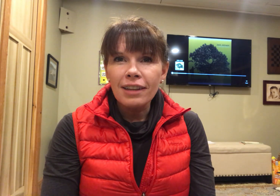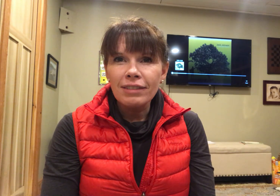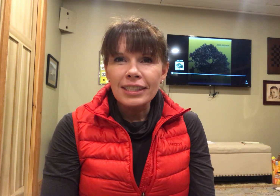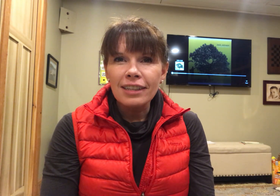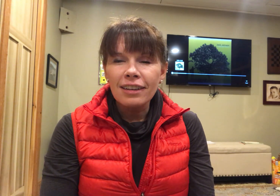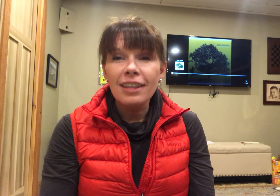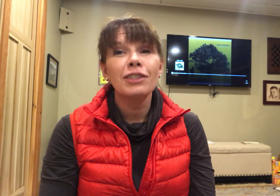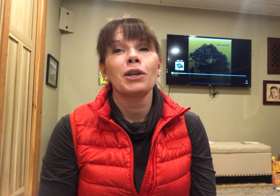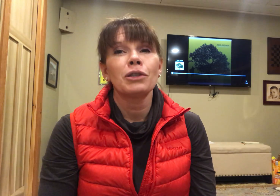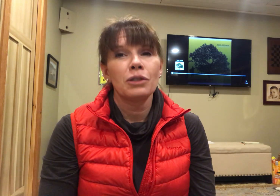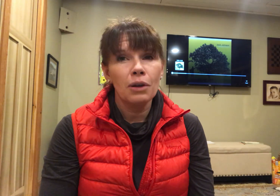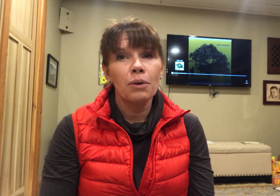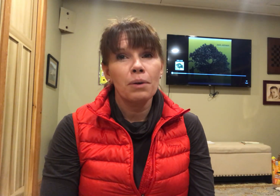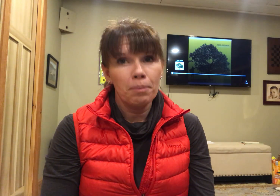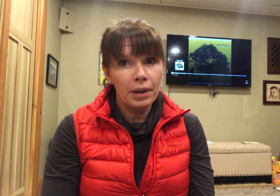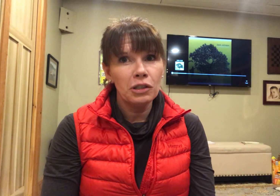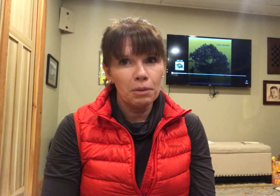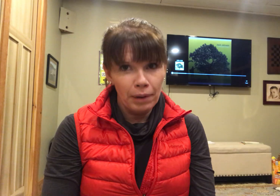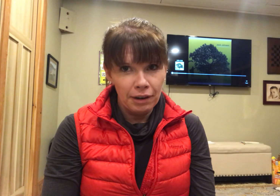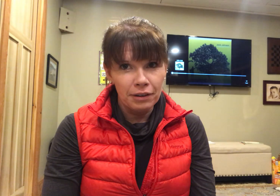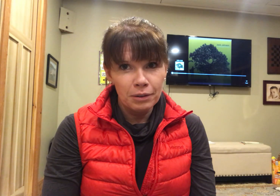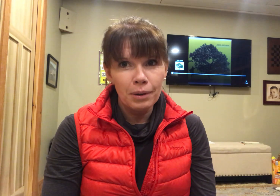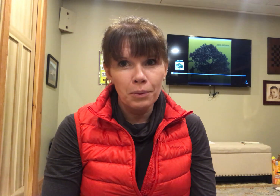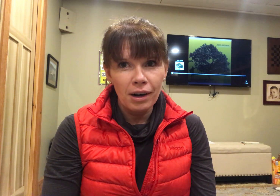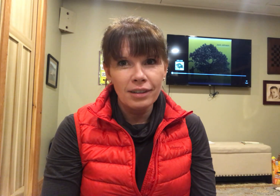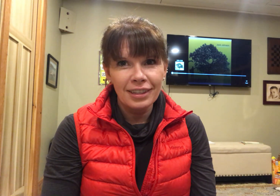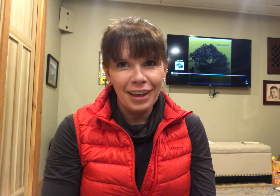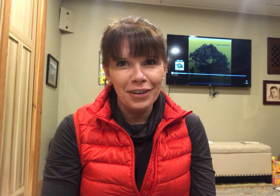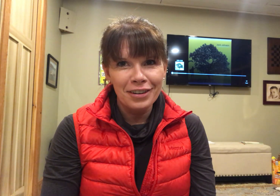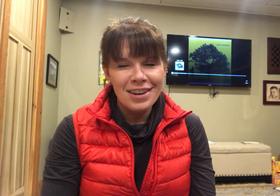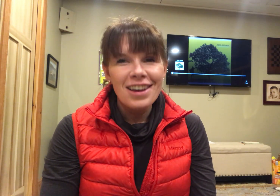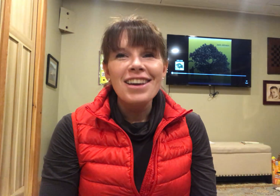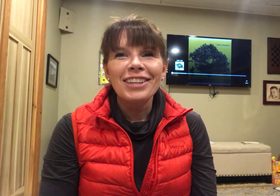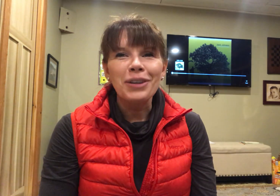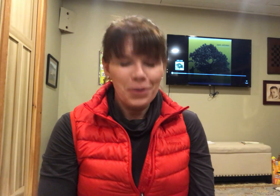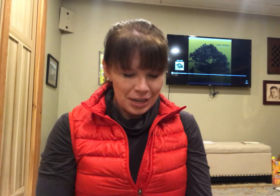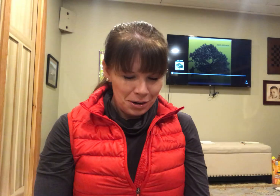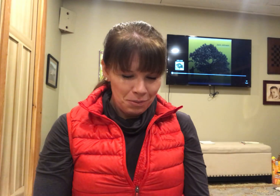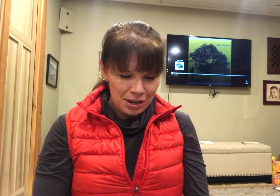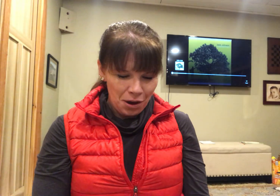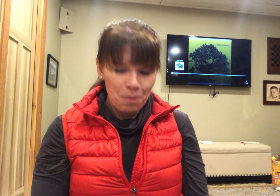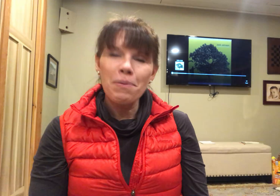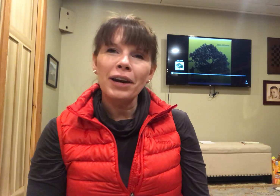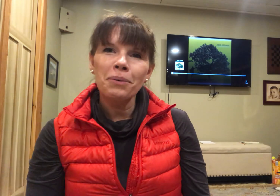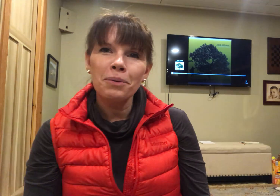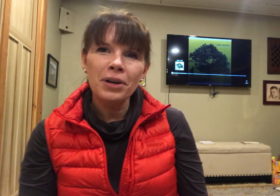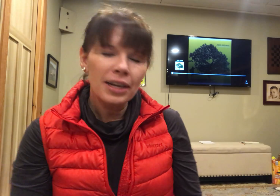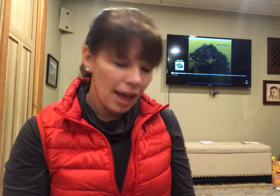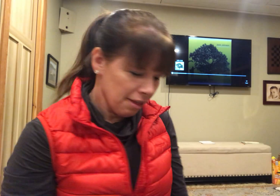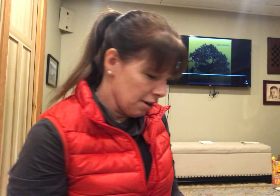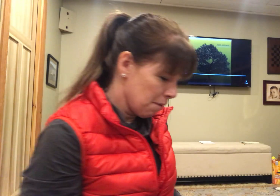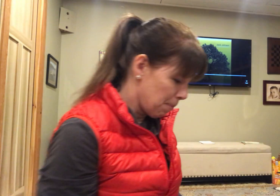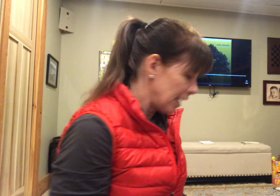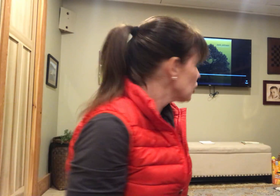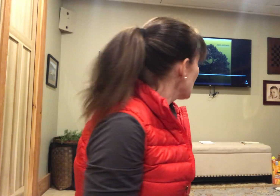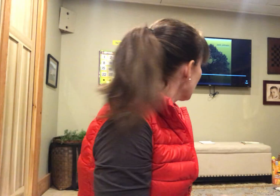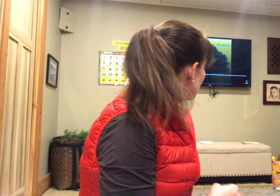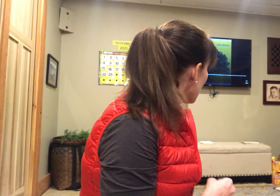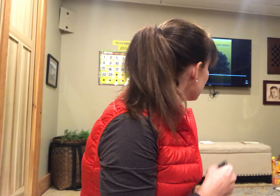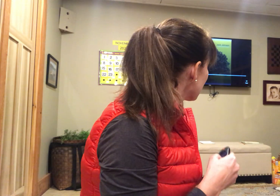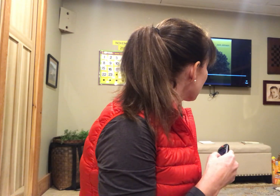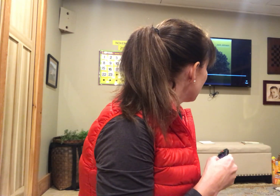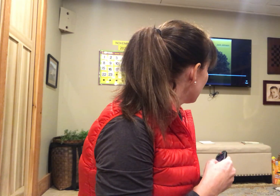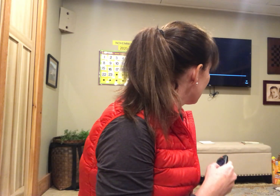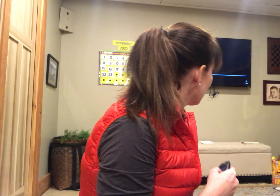room 117, things are so much better when we're all together. So here we go, Better When We're Together by